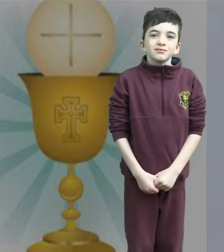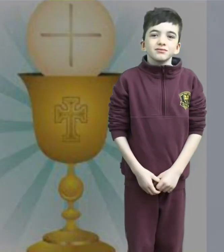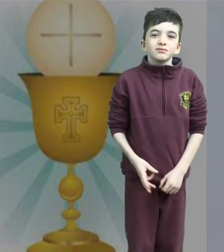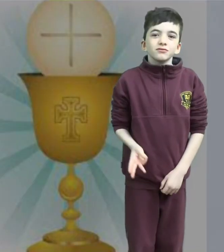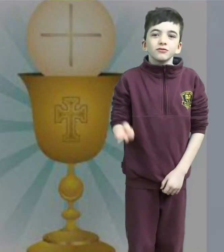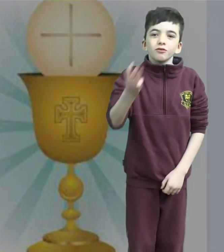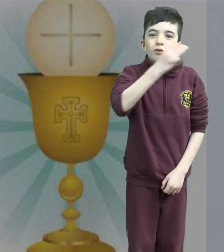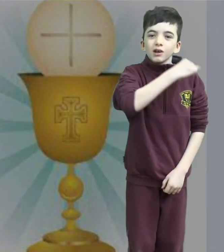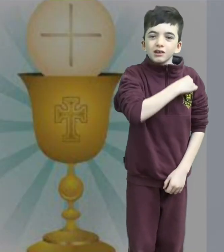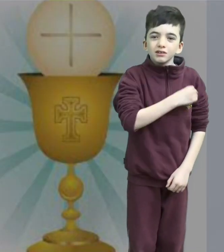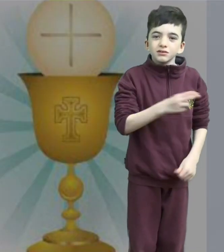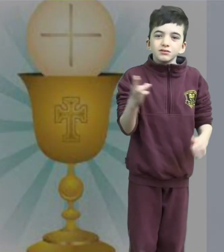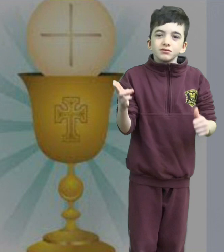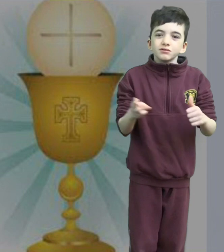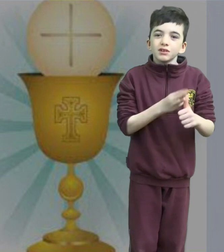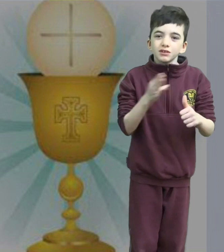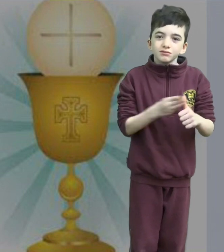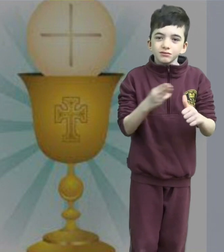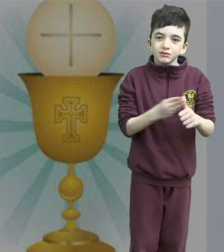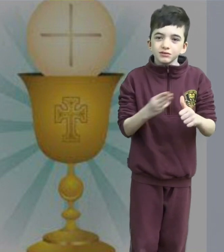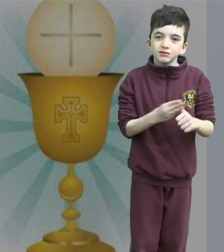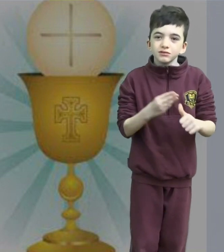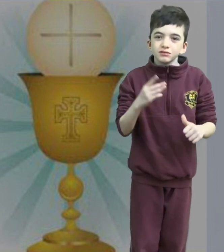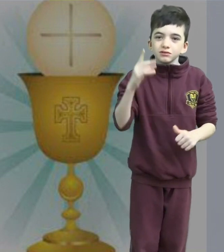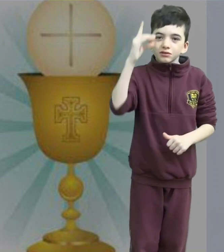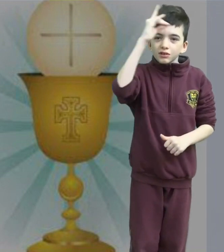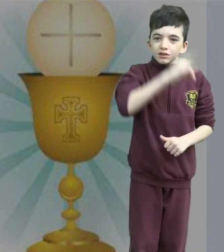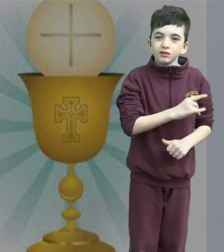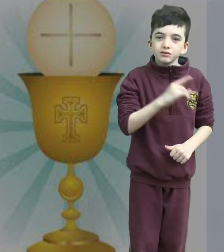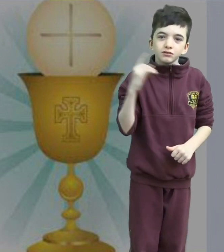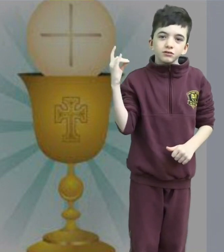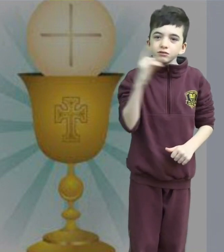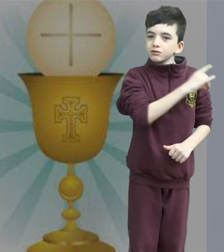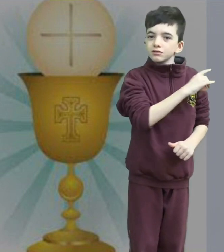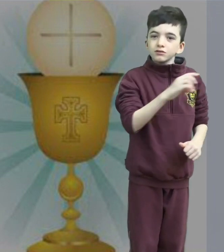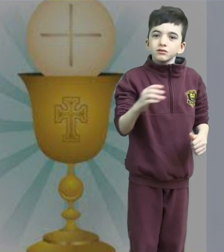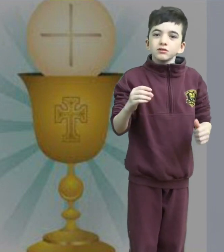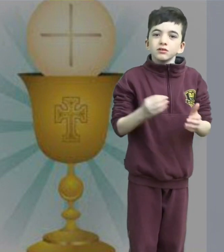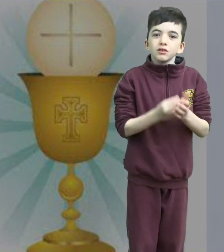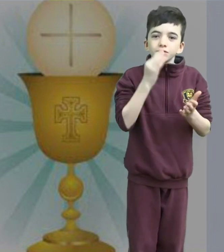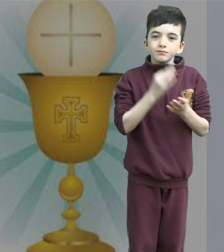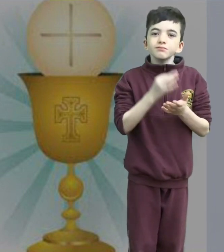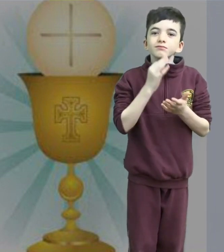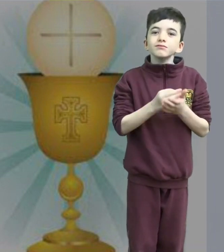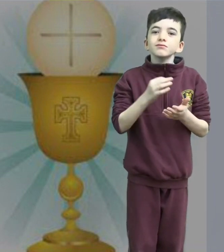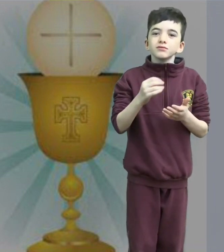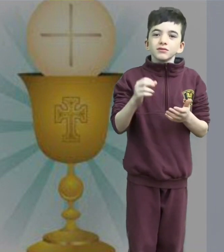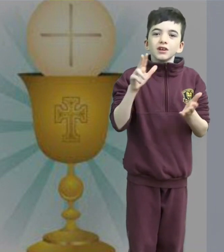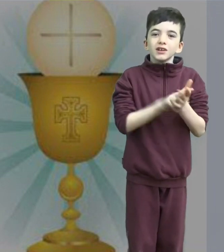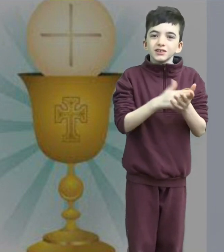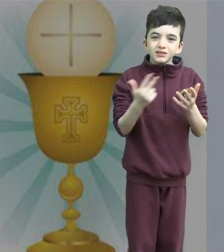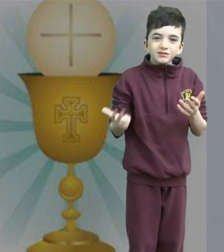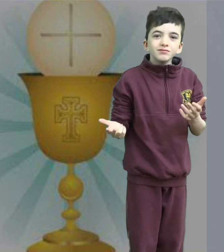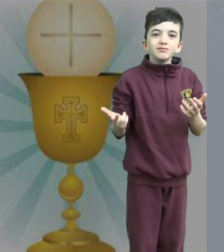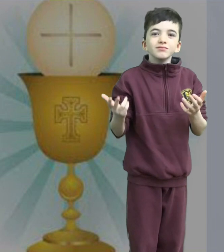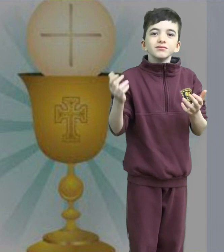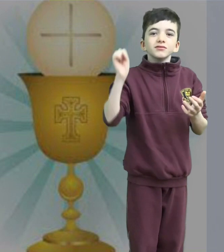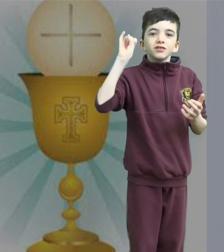We are preparing for our Holy Communion on the 18th of